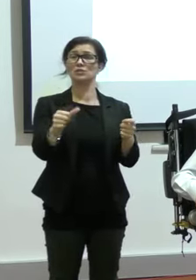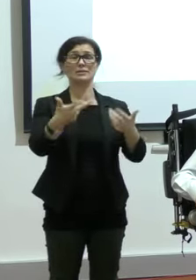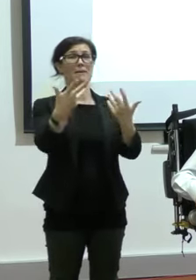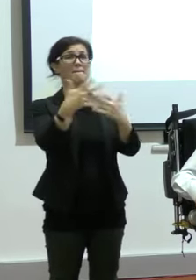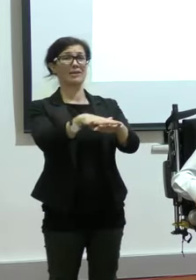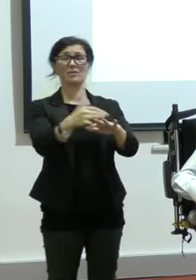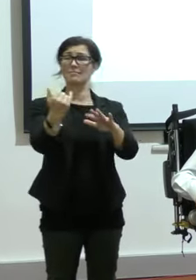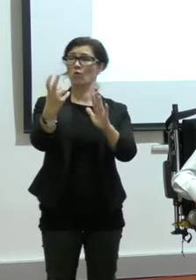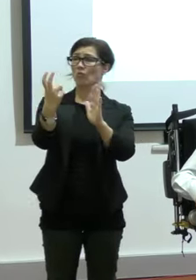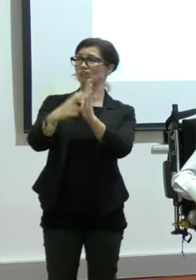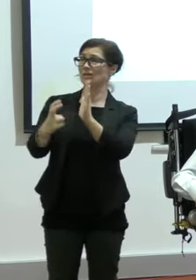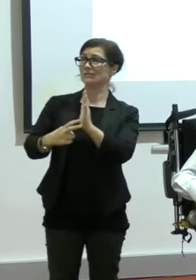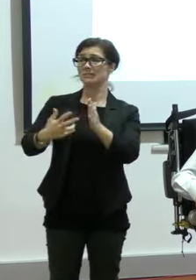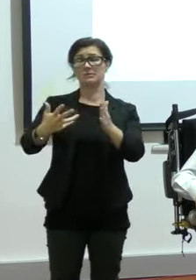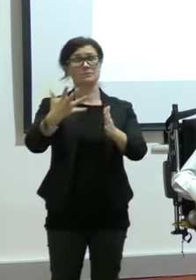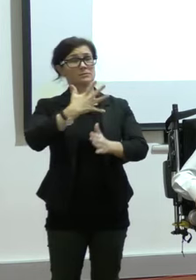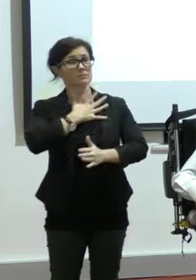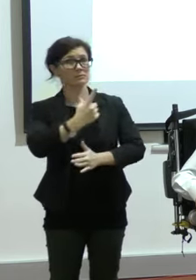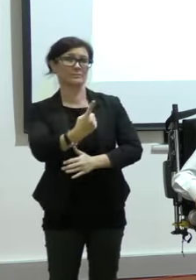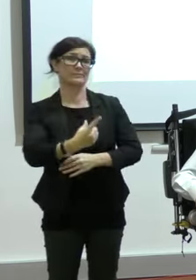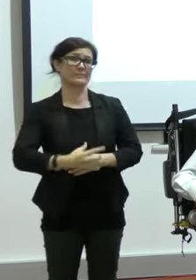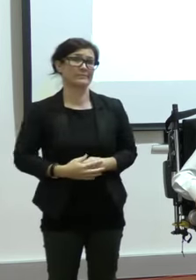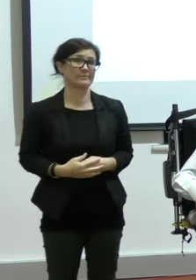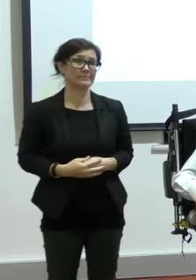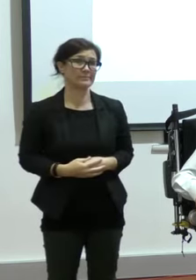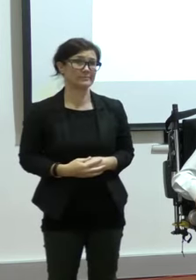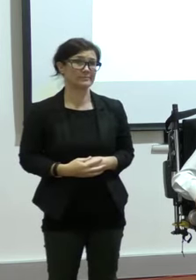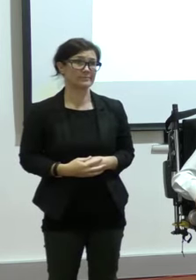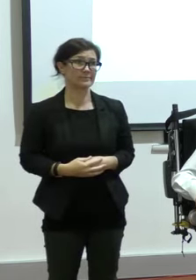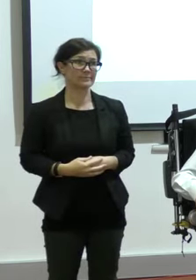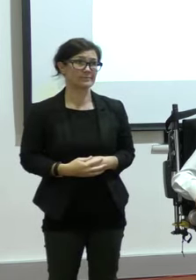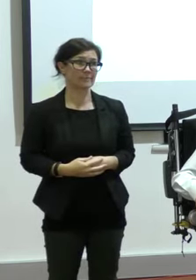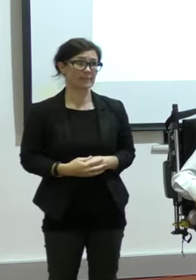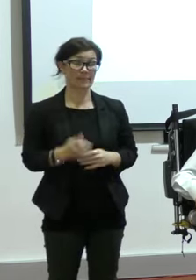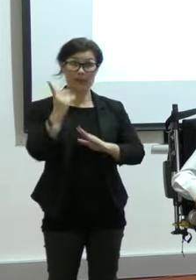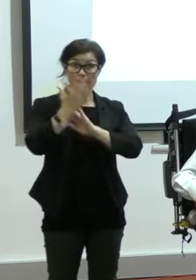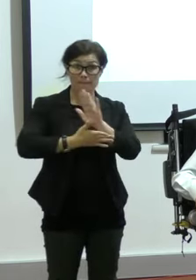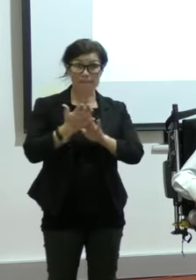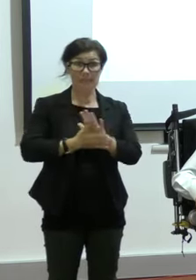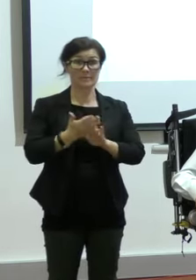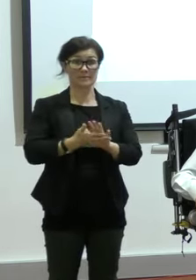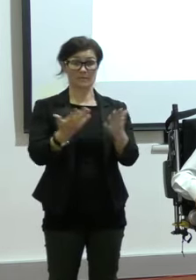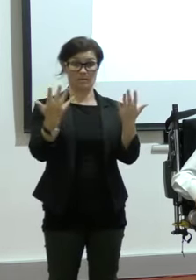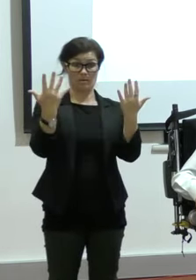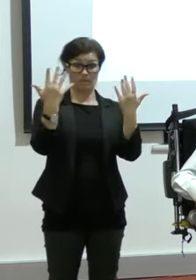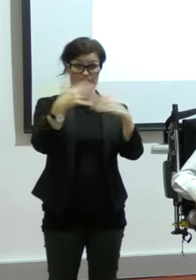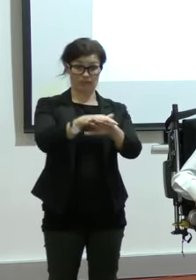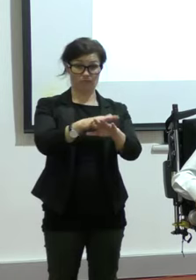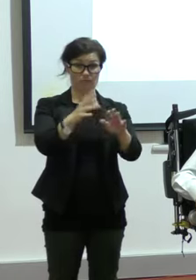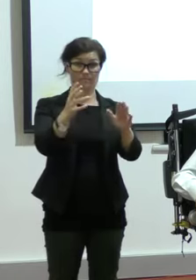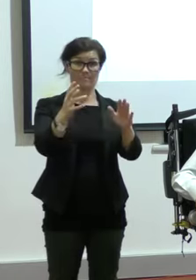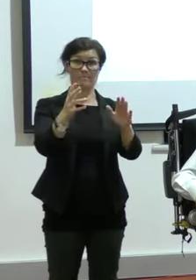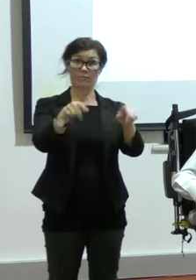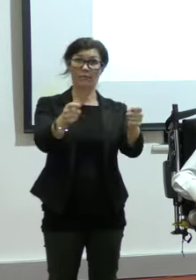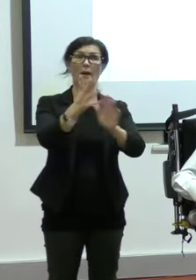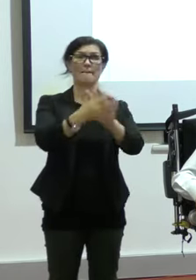they have registered with the NDIS. And it does not mean that this mainstream provider can't register with